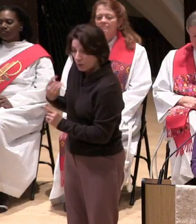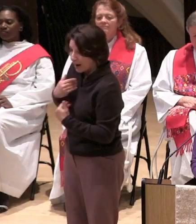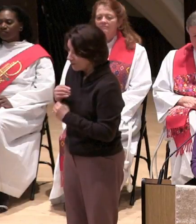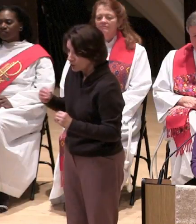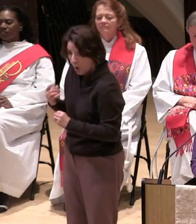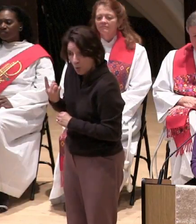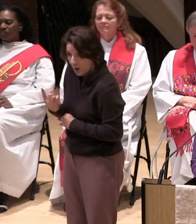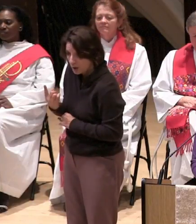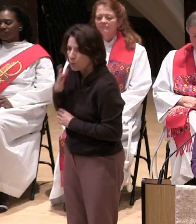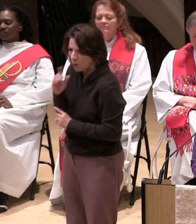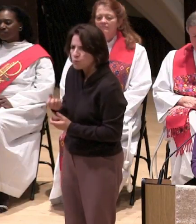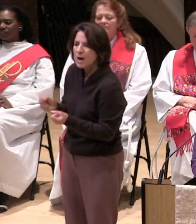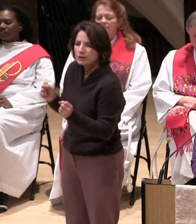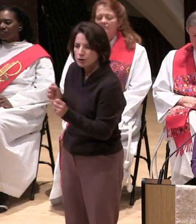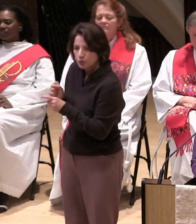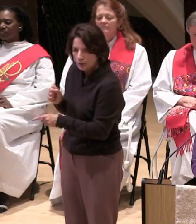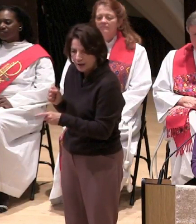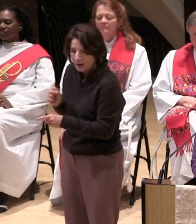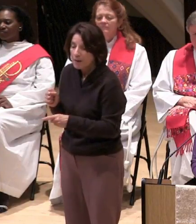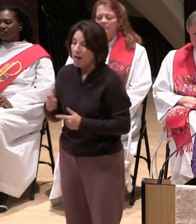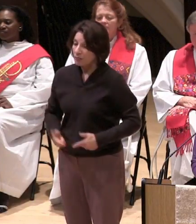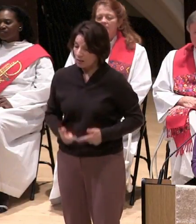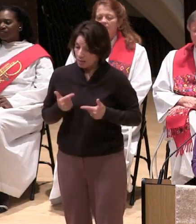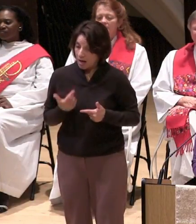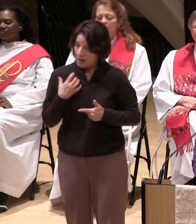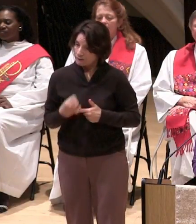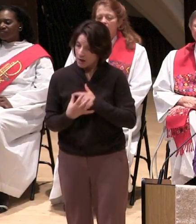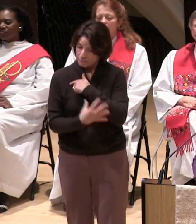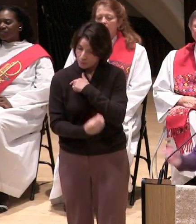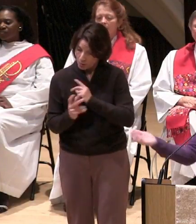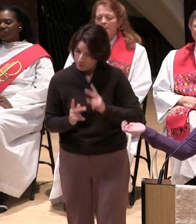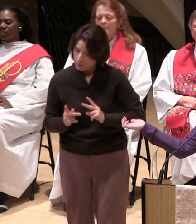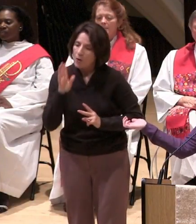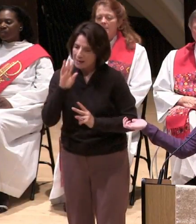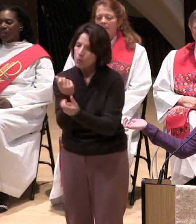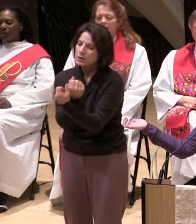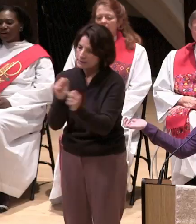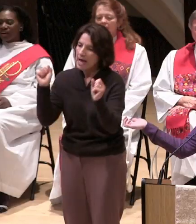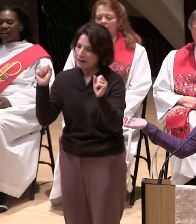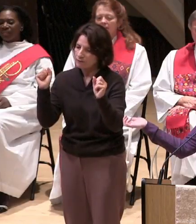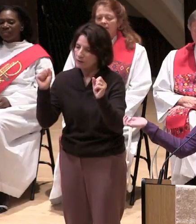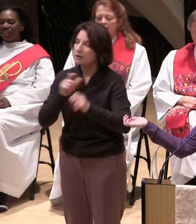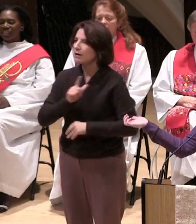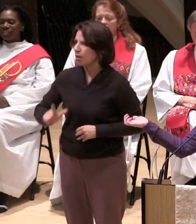for the lowly and the poor. The lives of the poor he shall save.